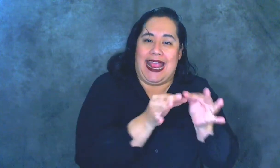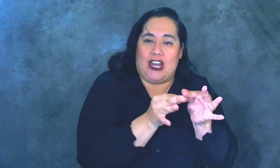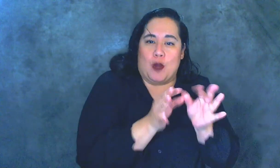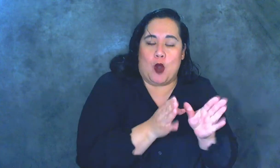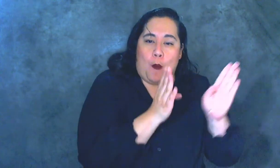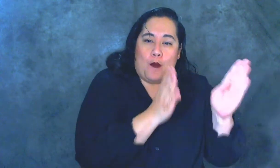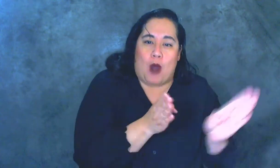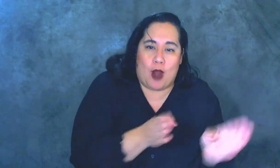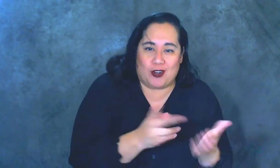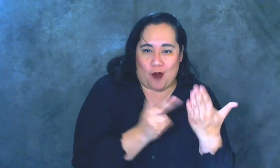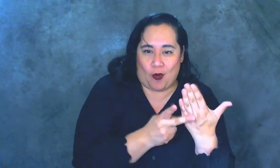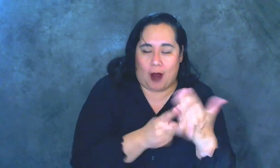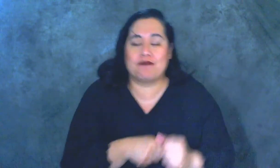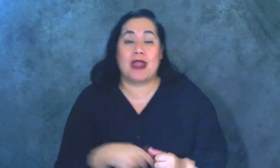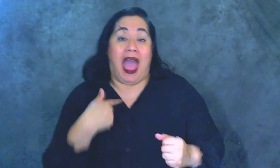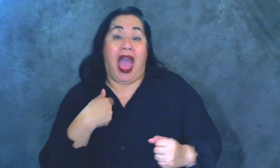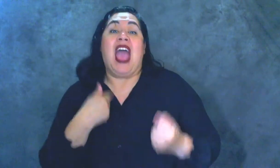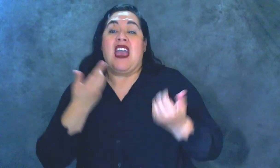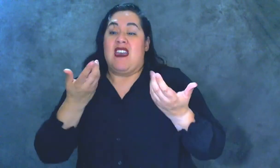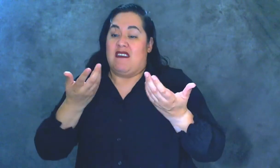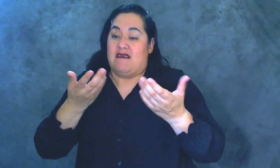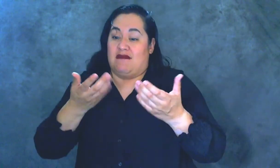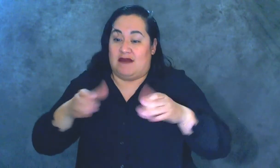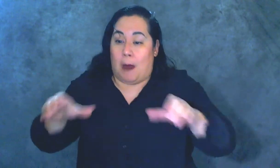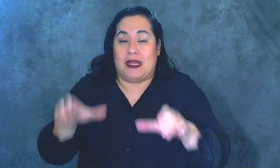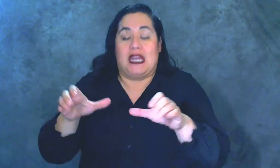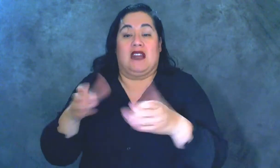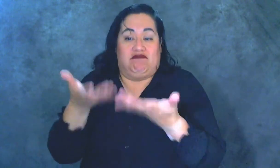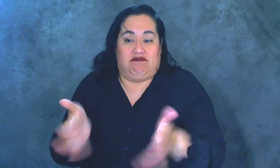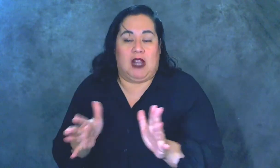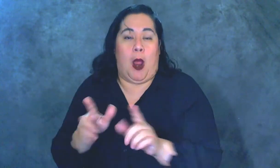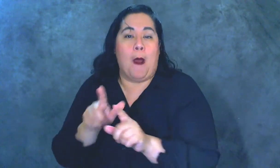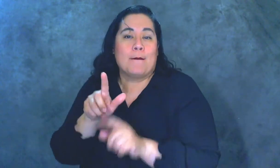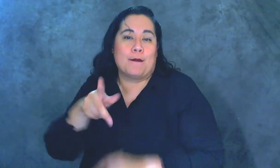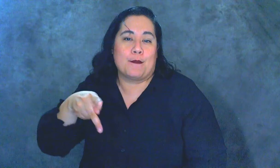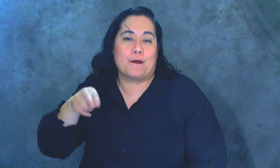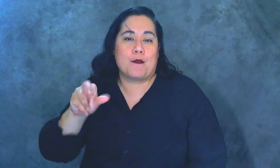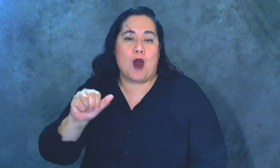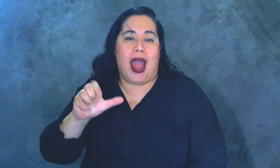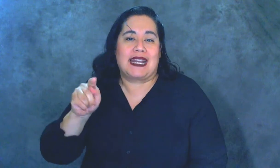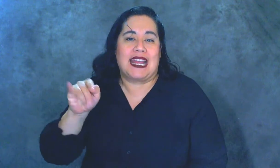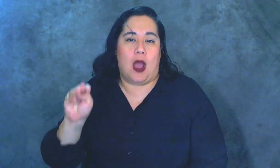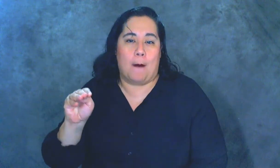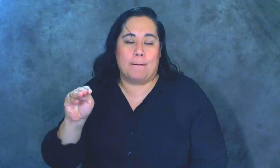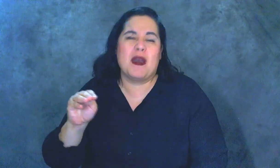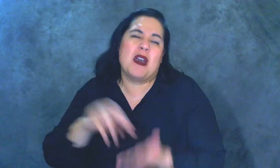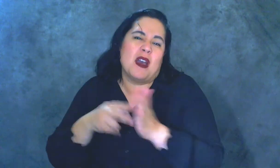Program. I completed a practicum, which is mentoring. I was paired up with